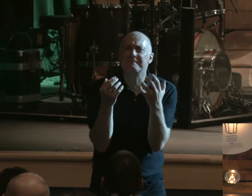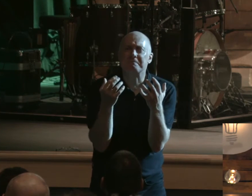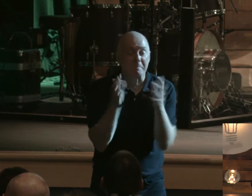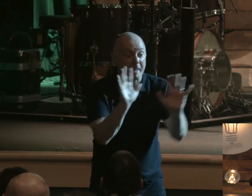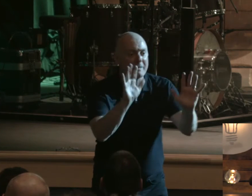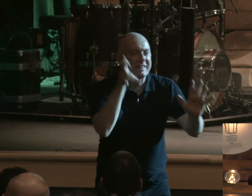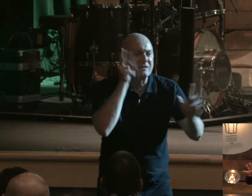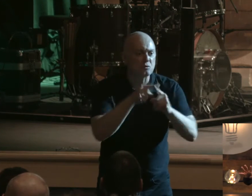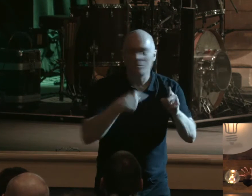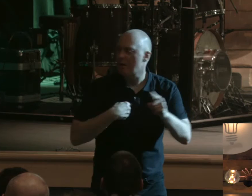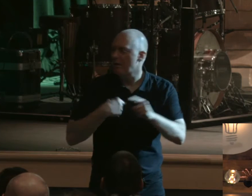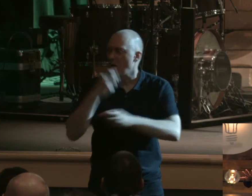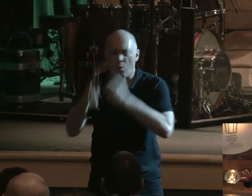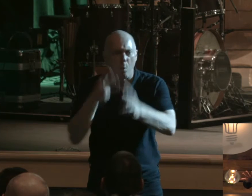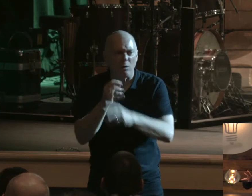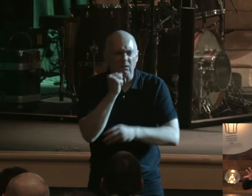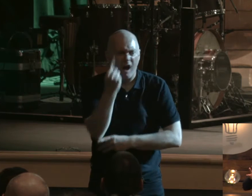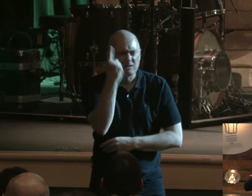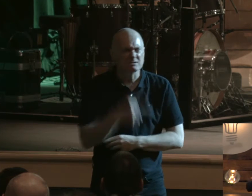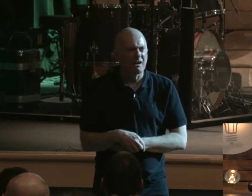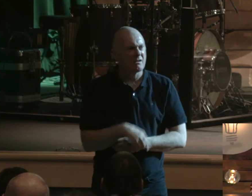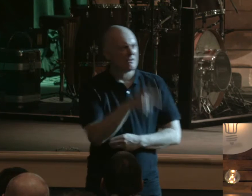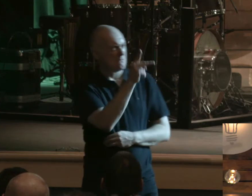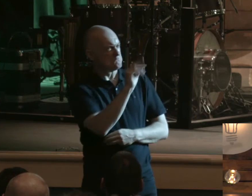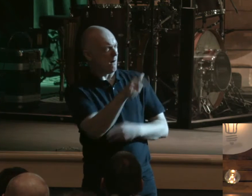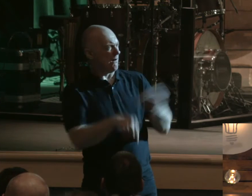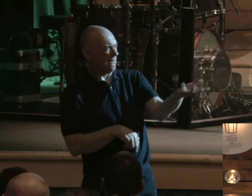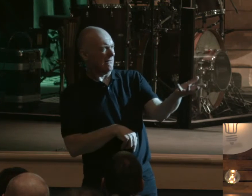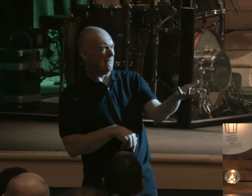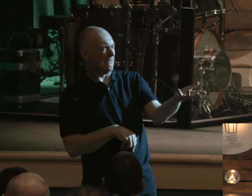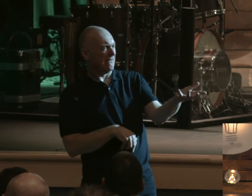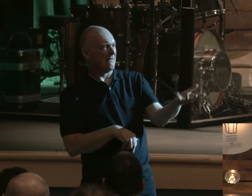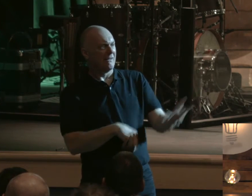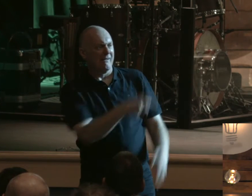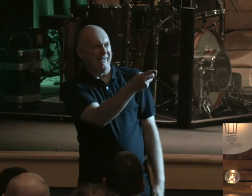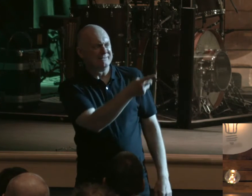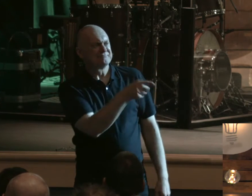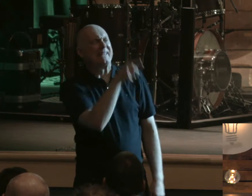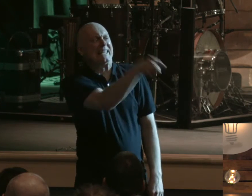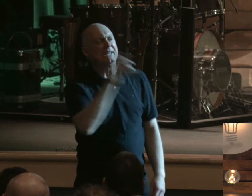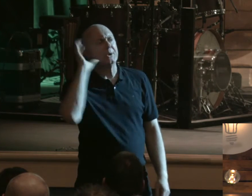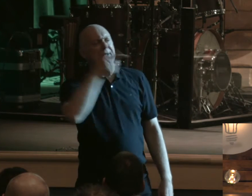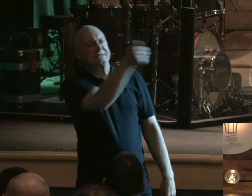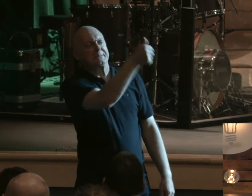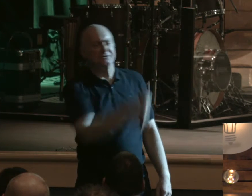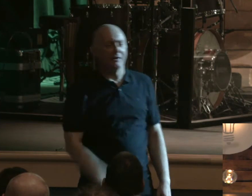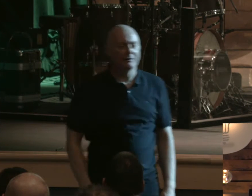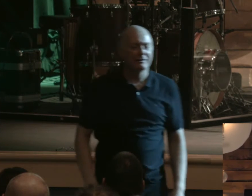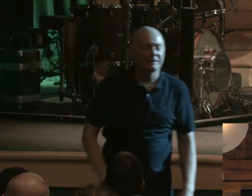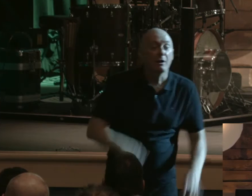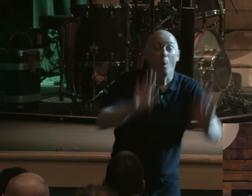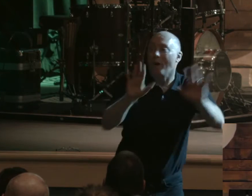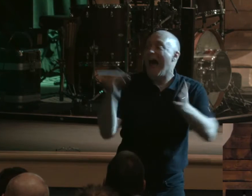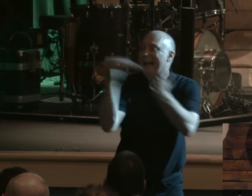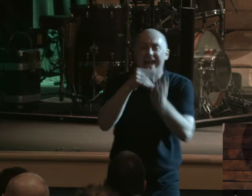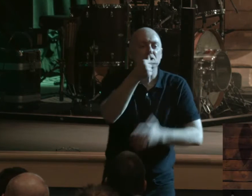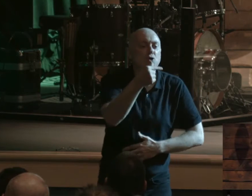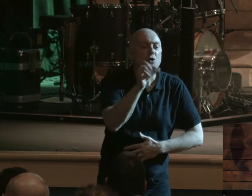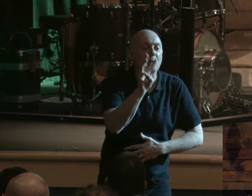But listen, the world could not understand it, so then they dismissed it as madness. One more George Whitefield